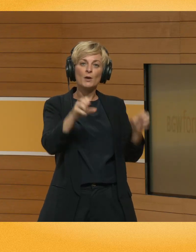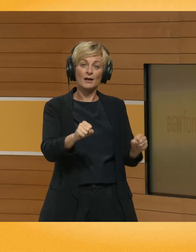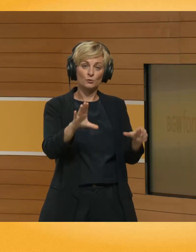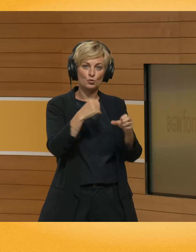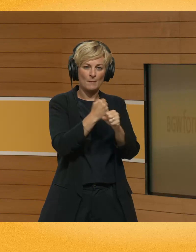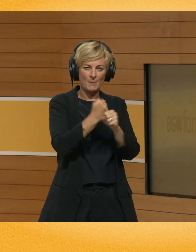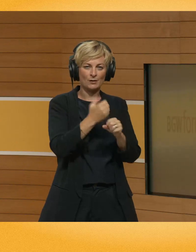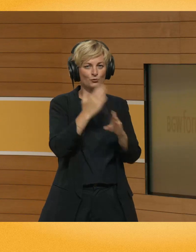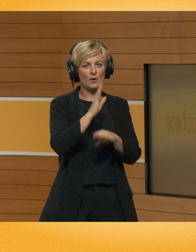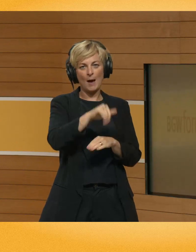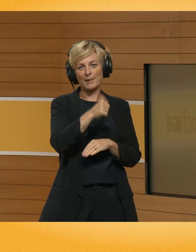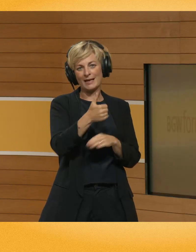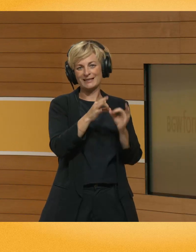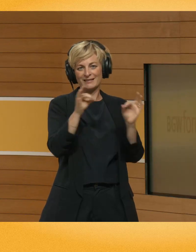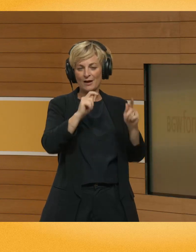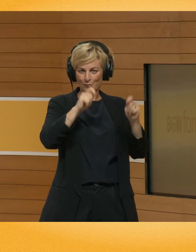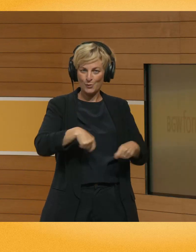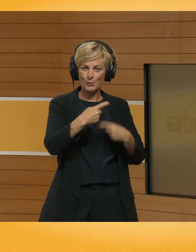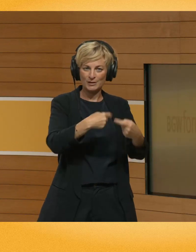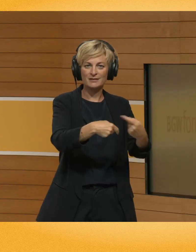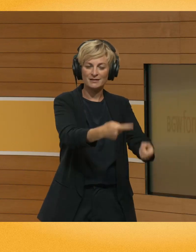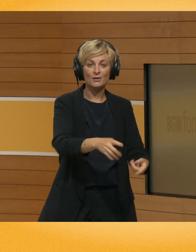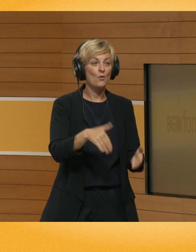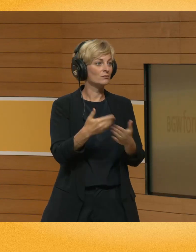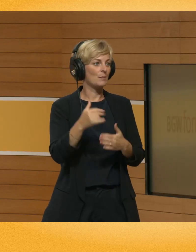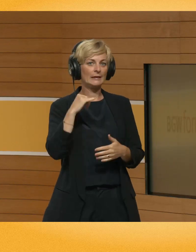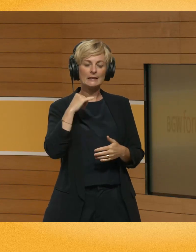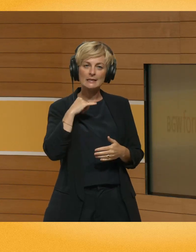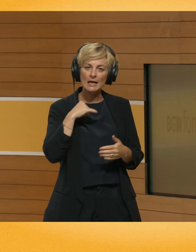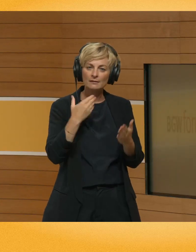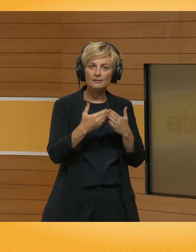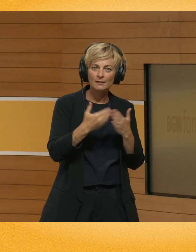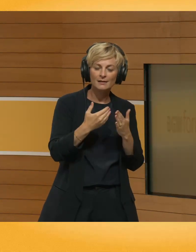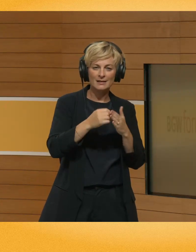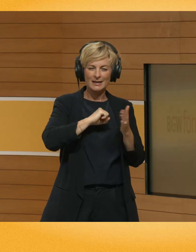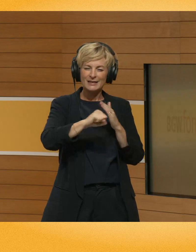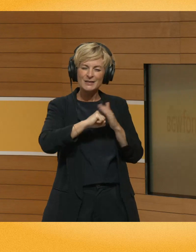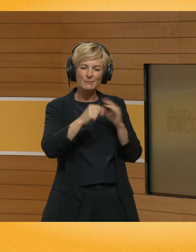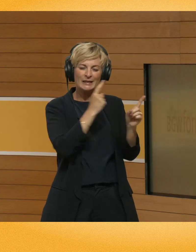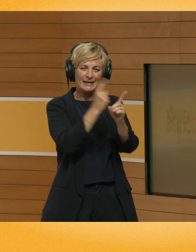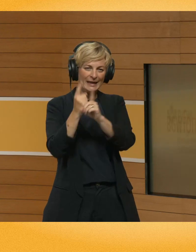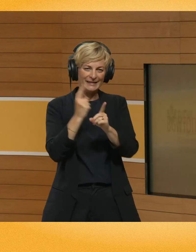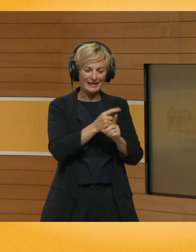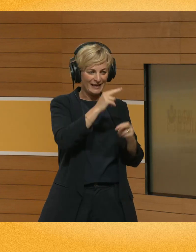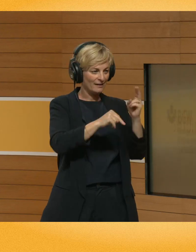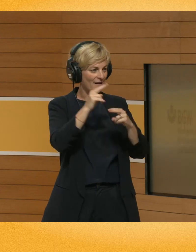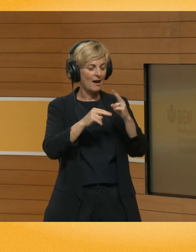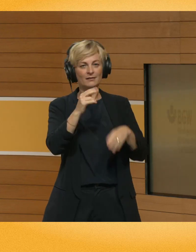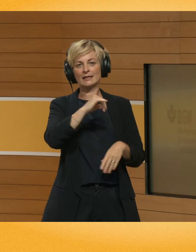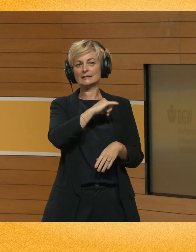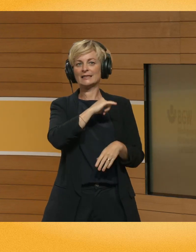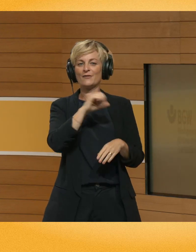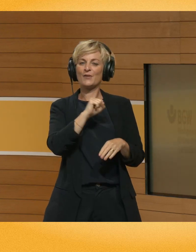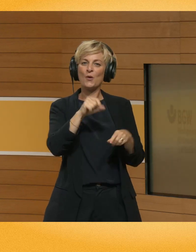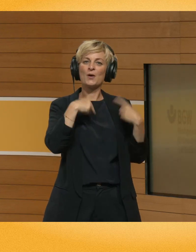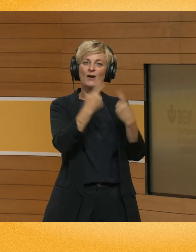interesting to see how the speed dating goes on, because you don't feel any hierarchy in the room. It's just like you and me getting to know each